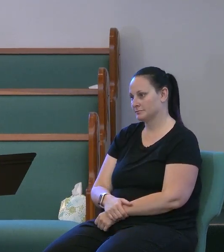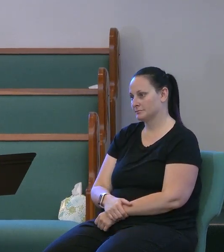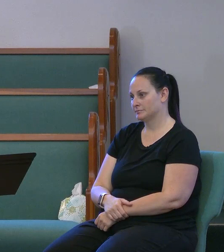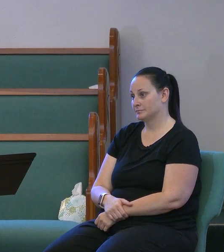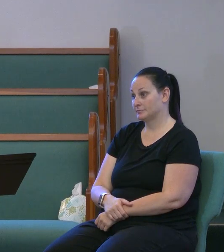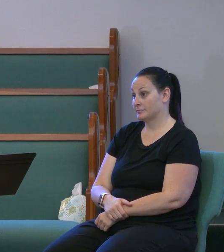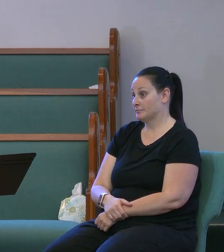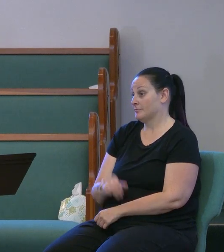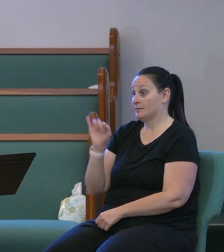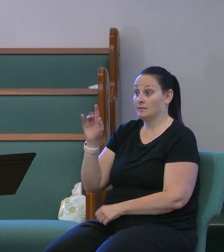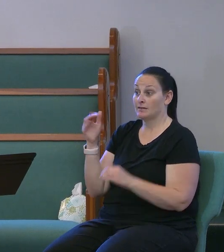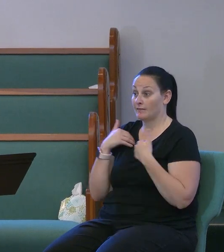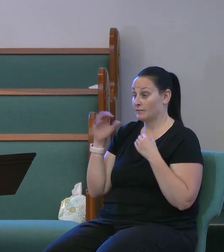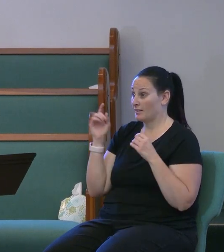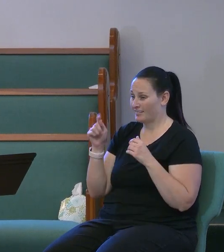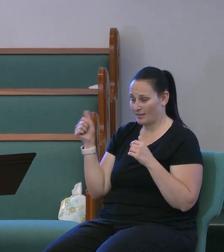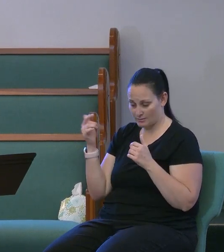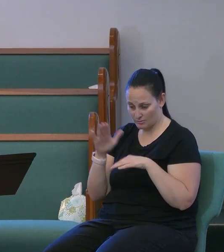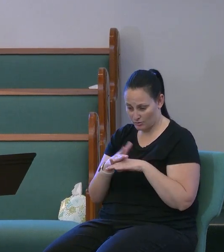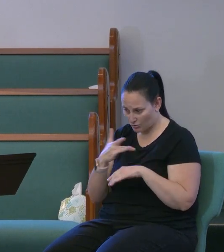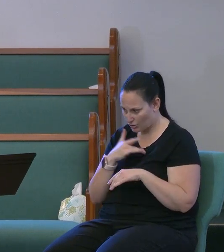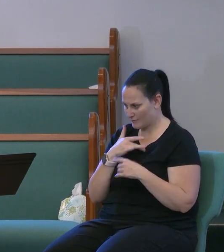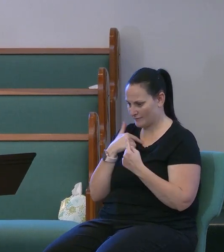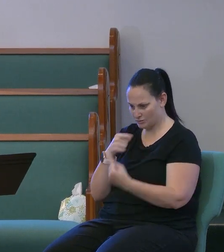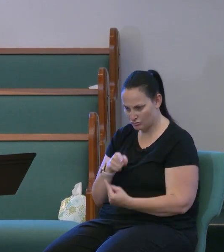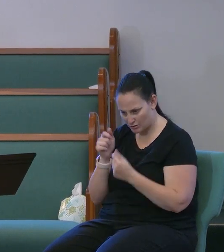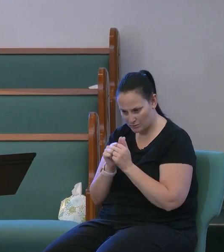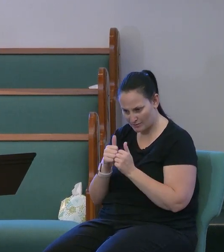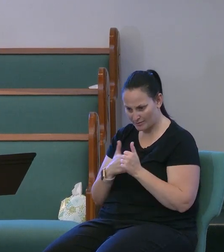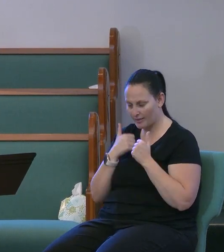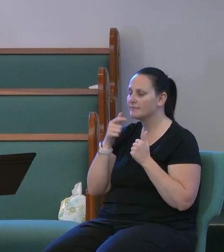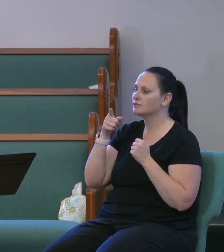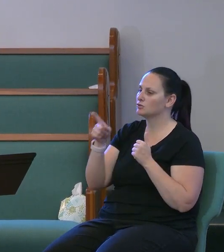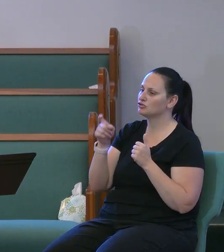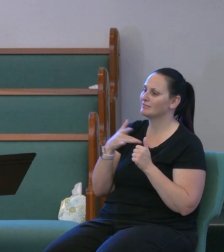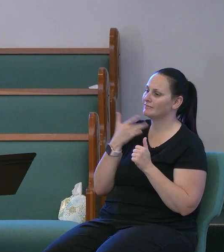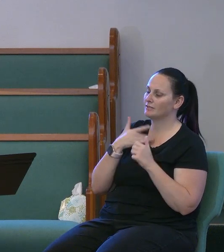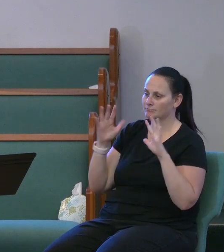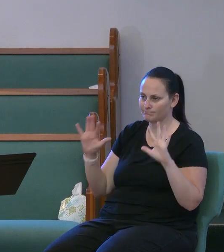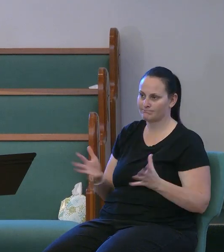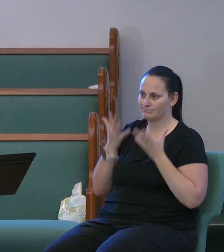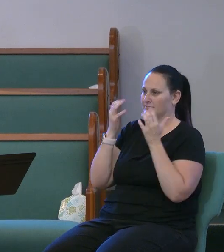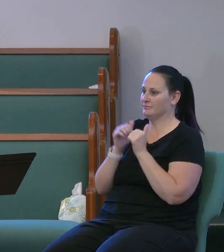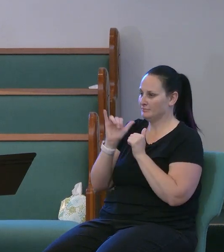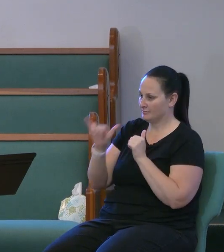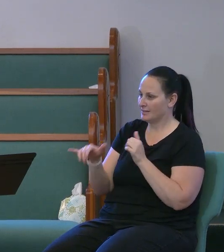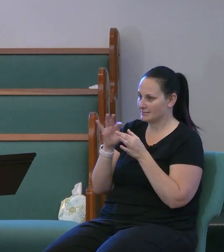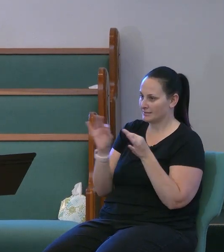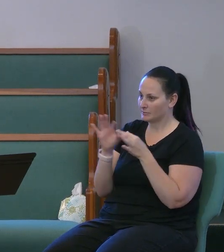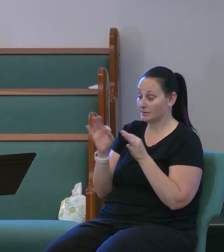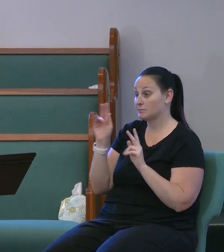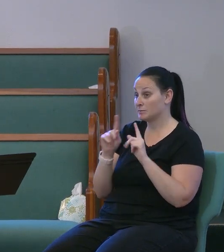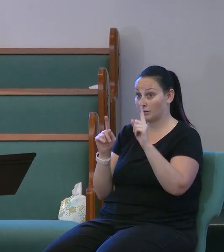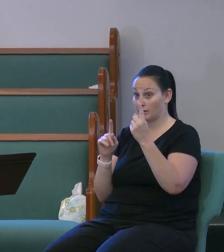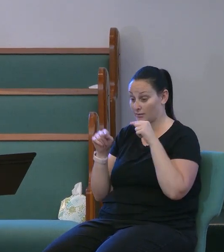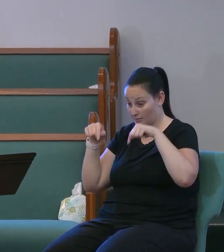you have nothing else on your heart and feel struggling with life, you should feel uplifted by that. People come to